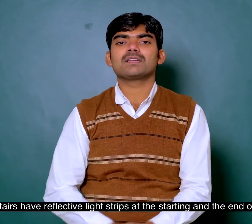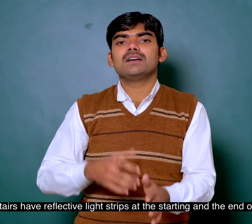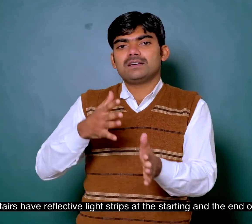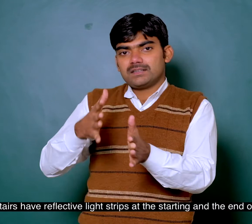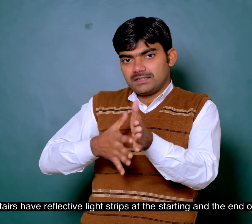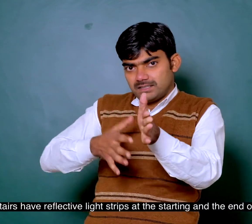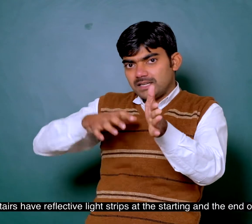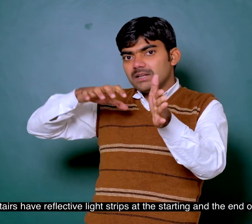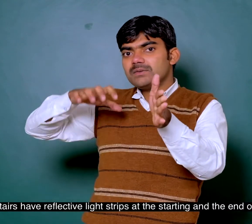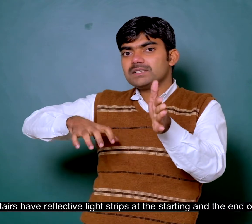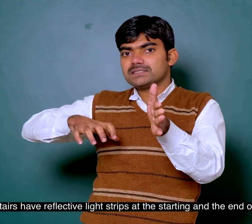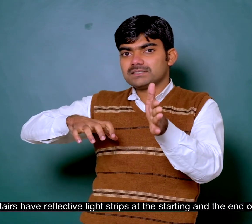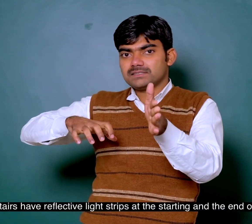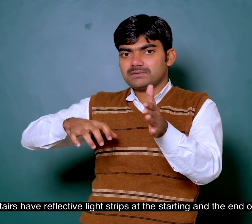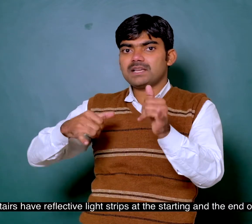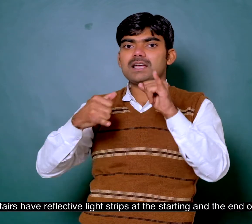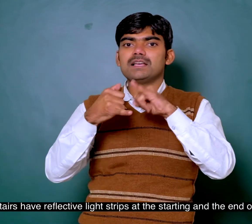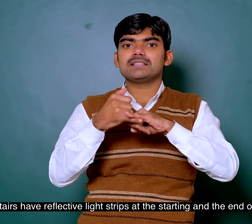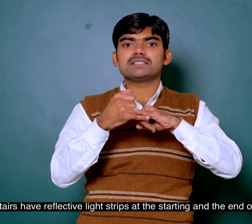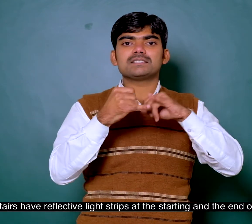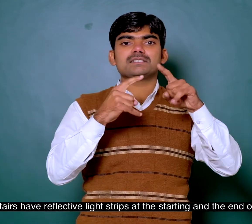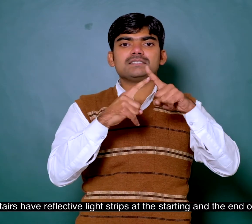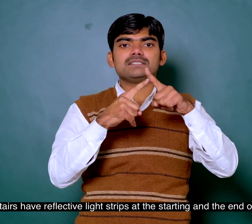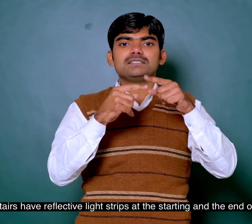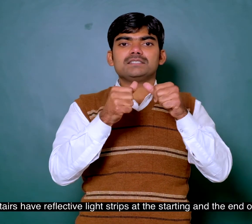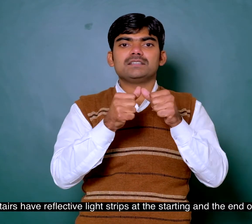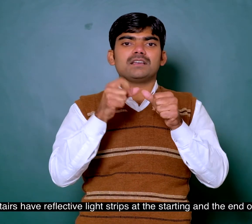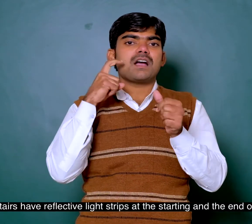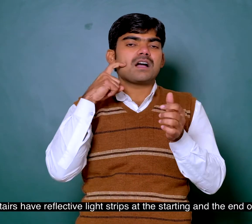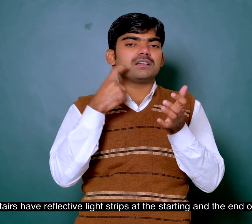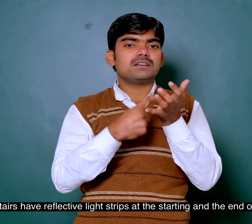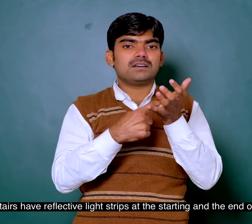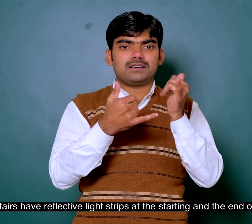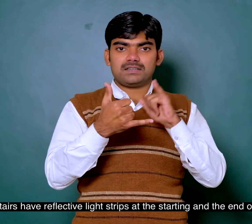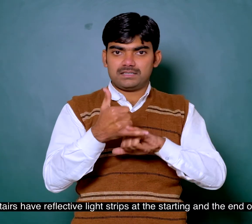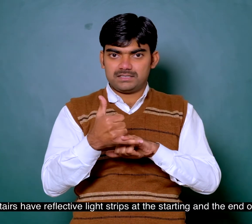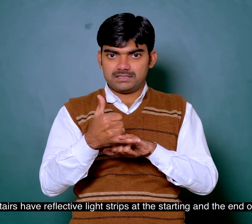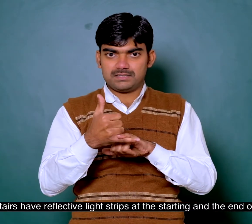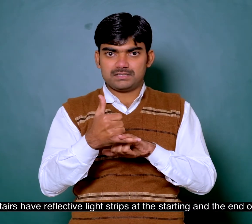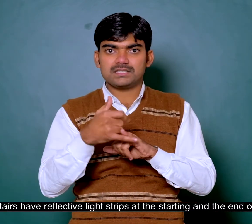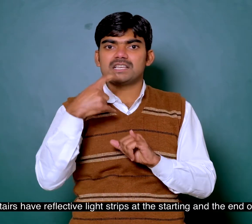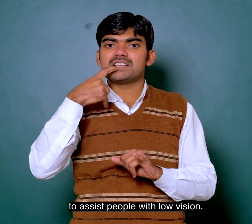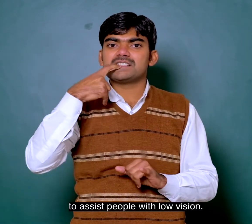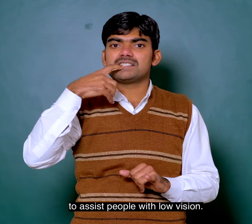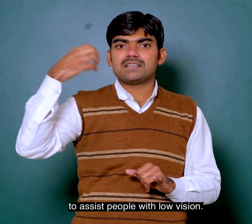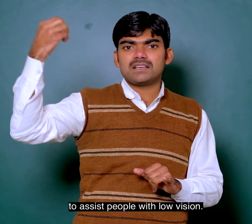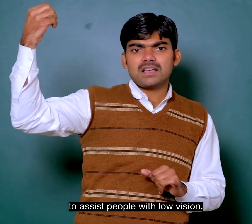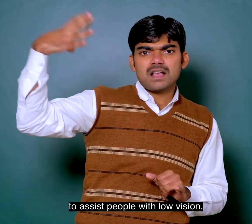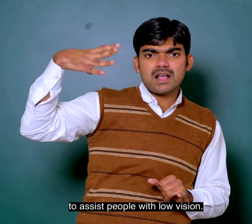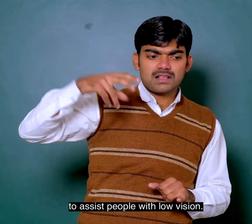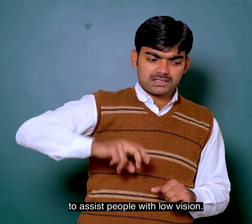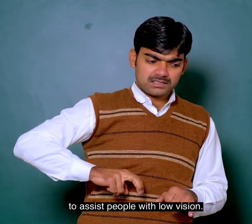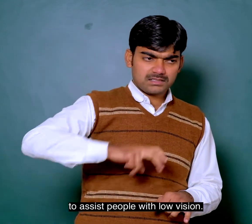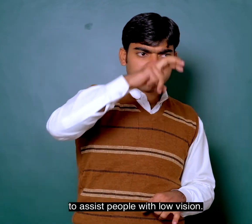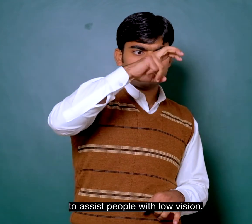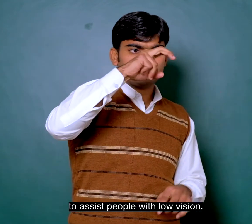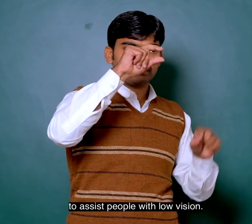The stairs have reflective light strips at the starting and at the end of the stairs to assist people with low